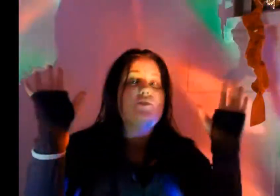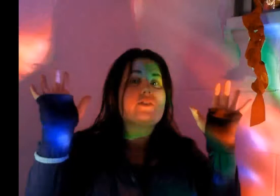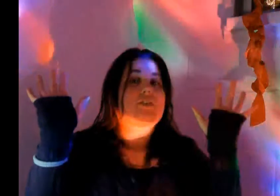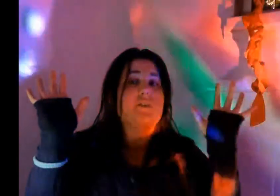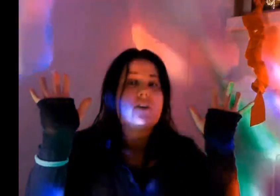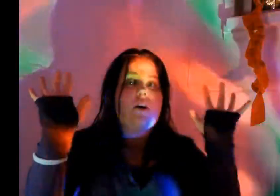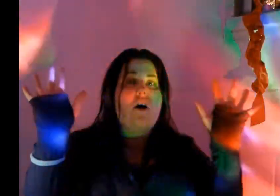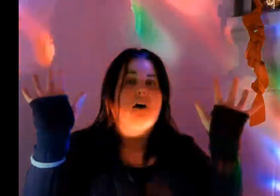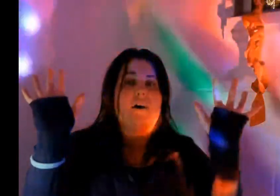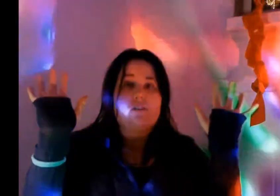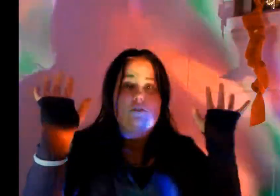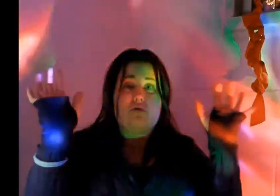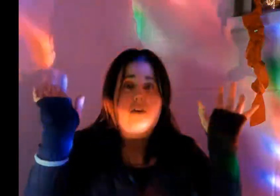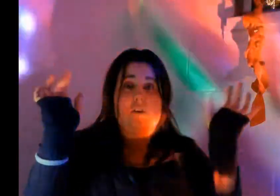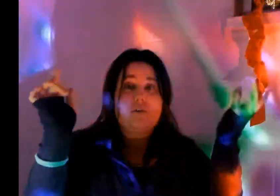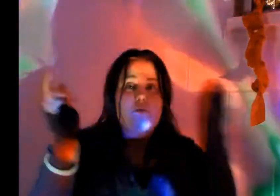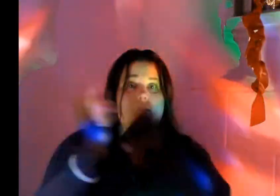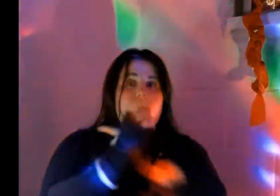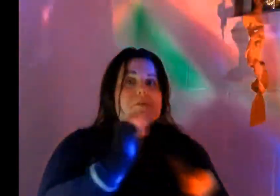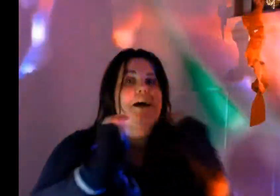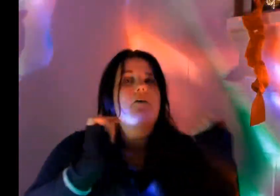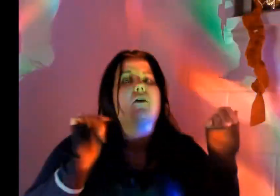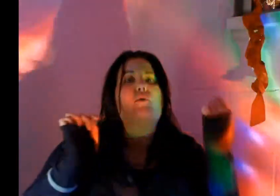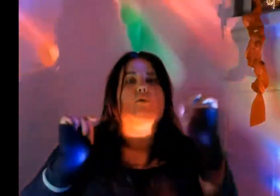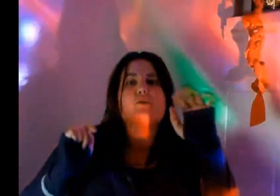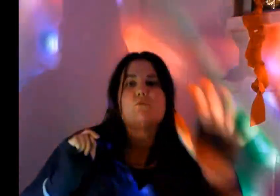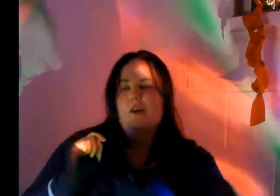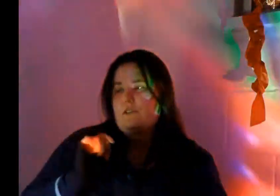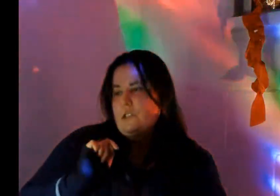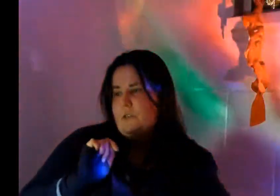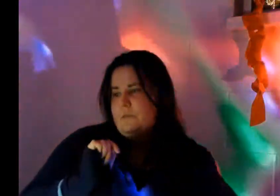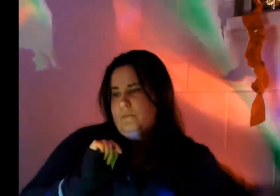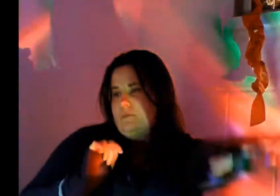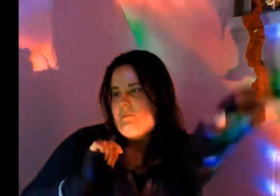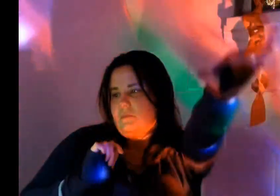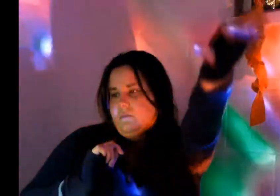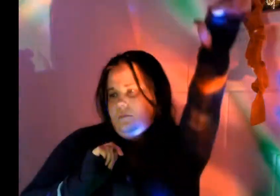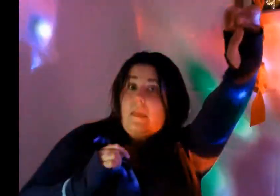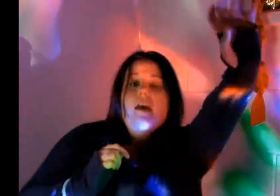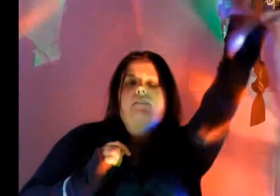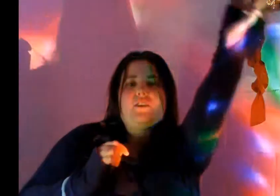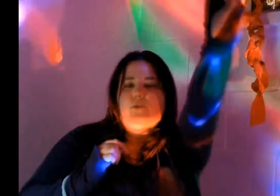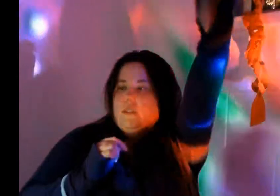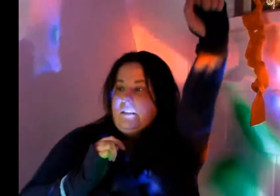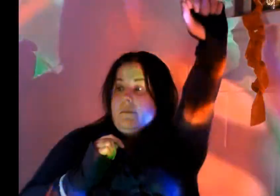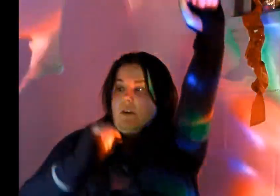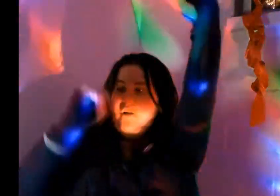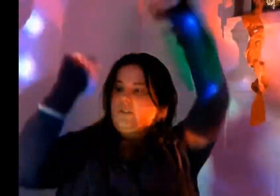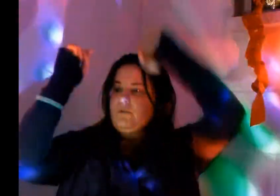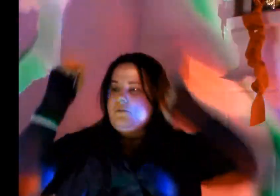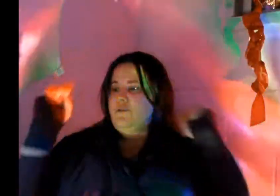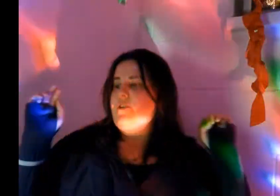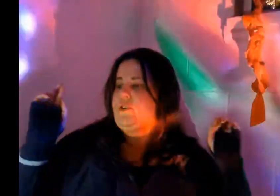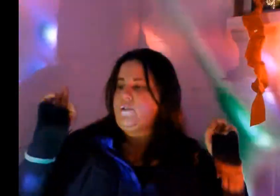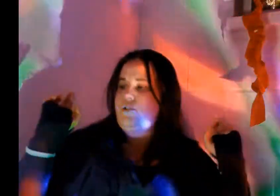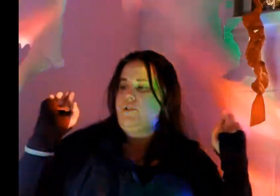music on to drown out the rest of the background noise around you. Visual stimming often refers to